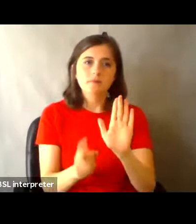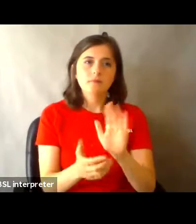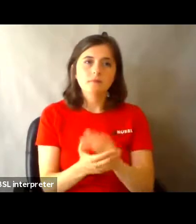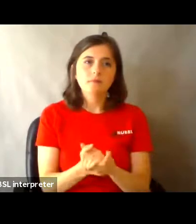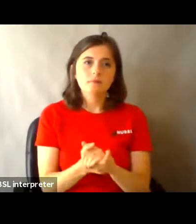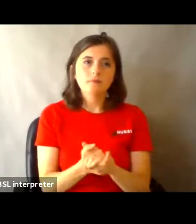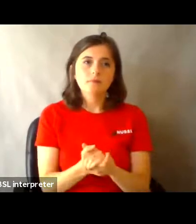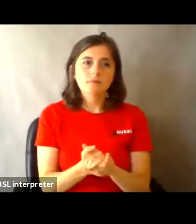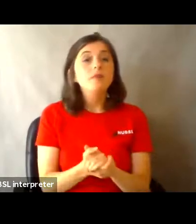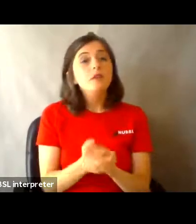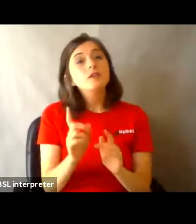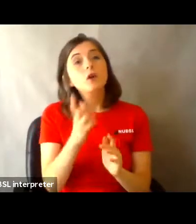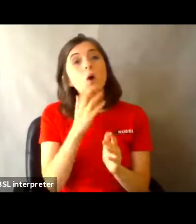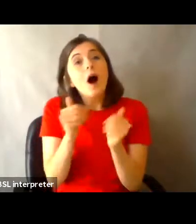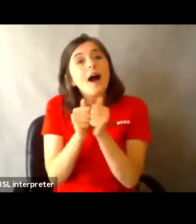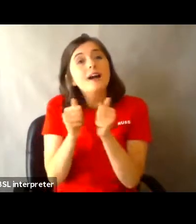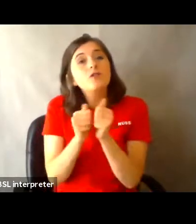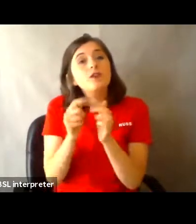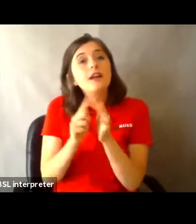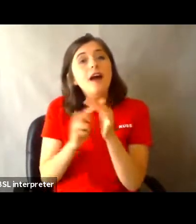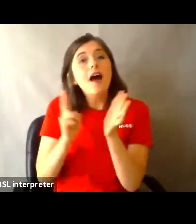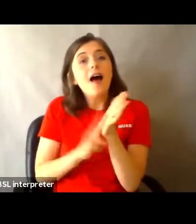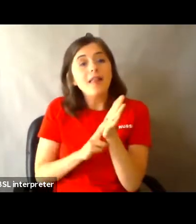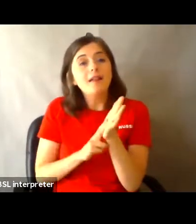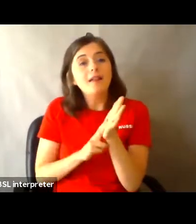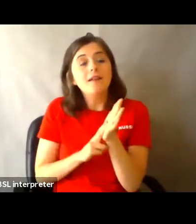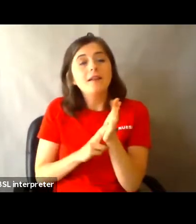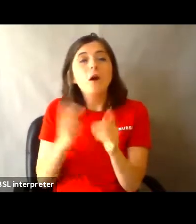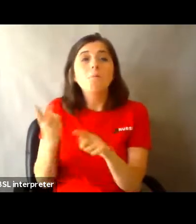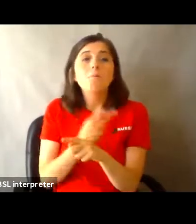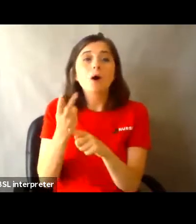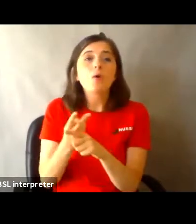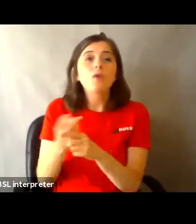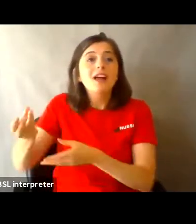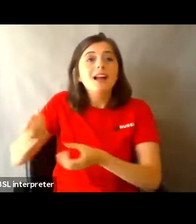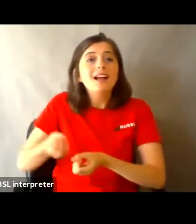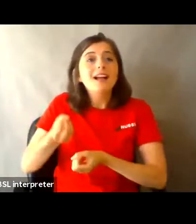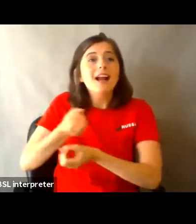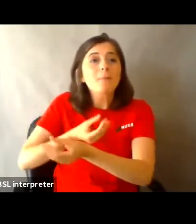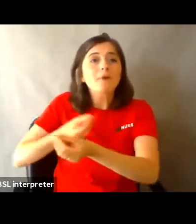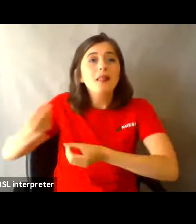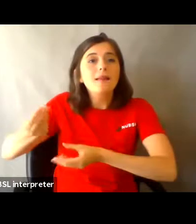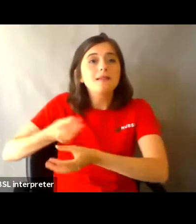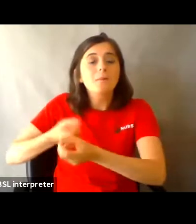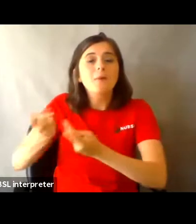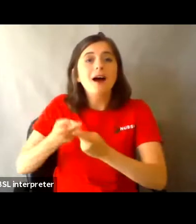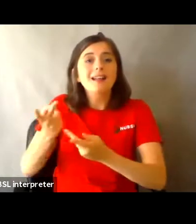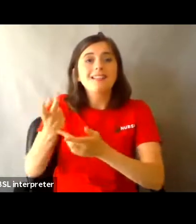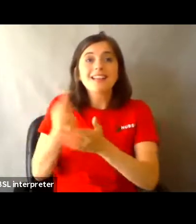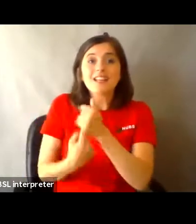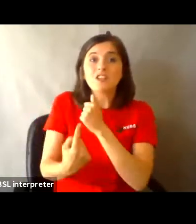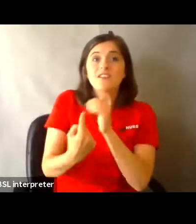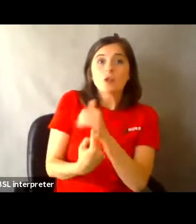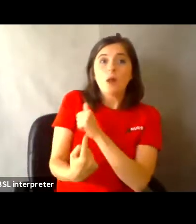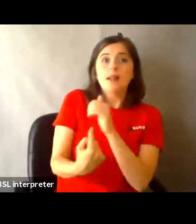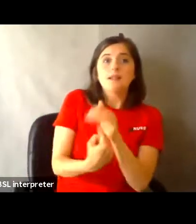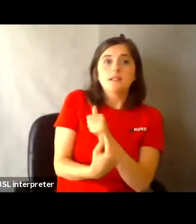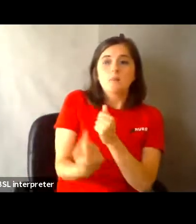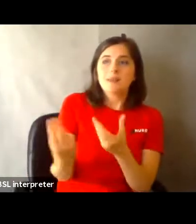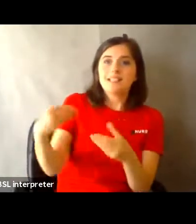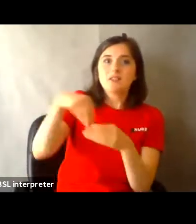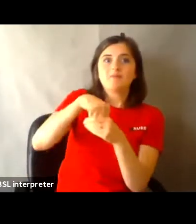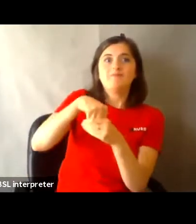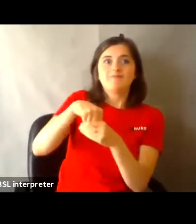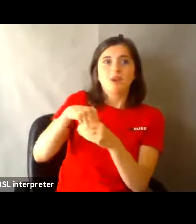I agree with Ellen that both capitalism and the individualism which is intrinsic to it play a